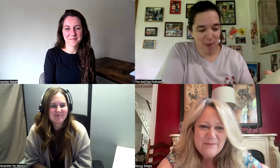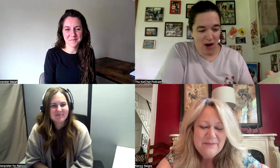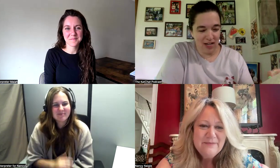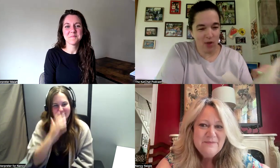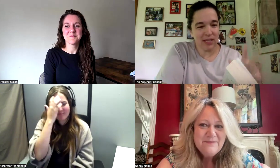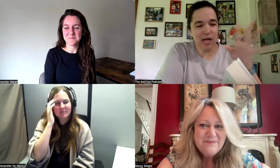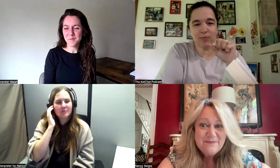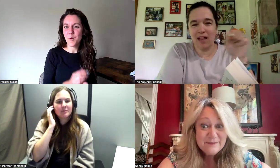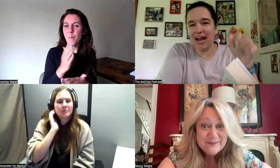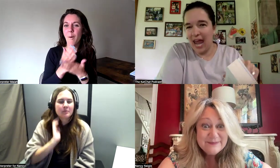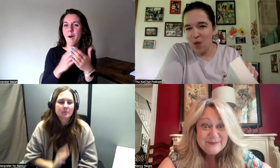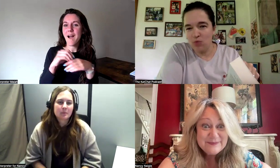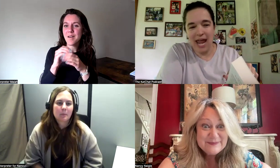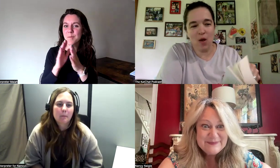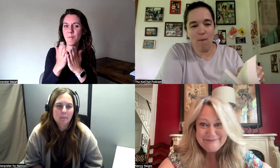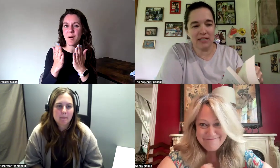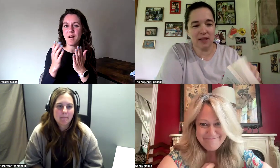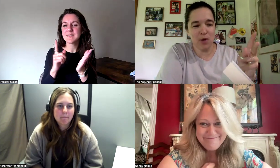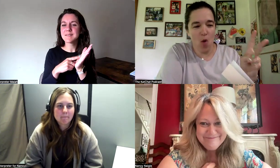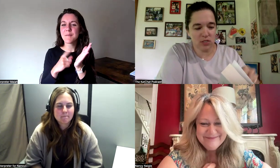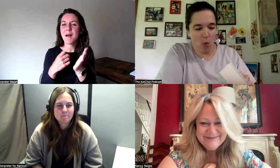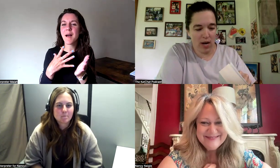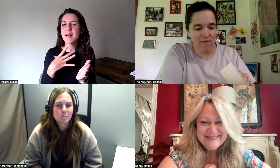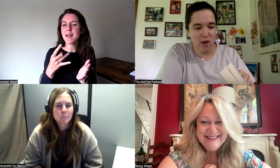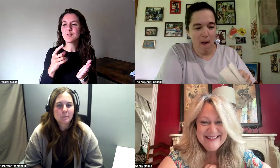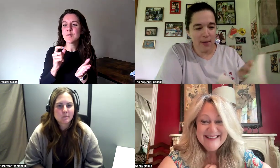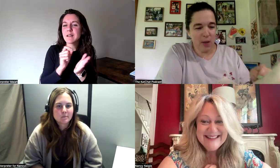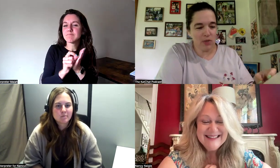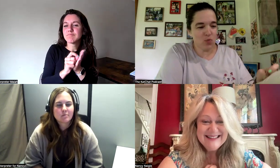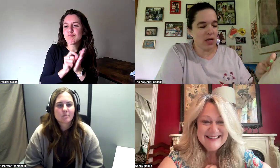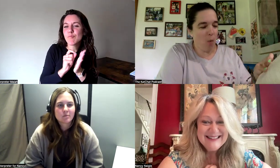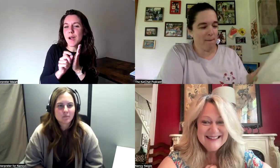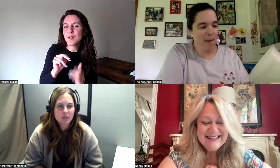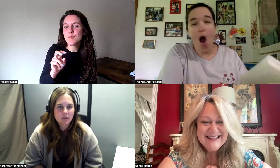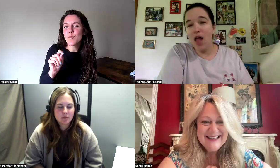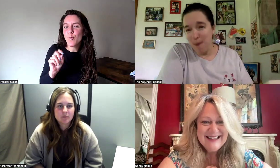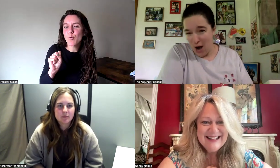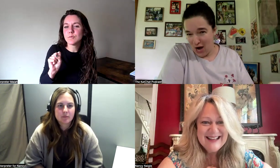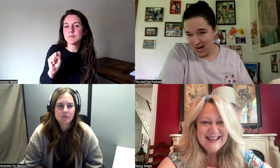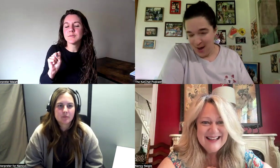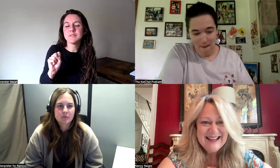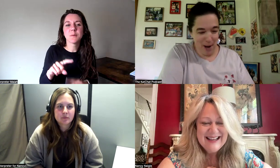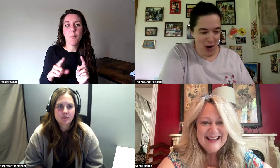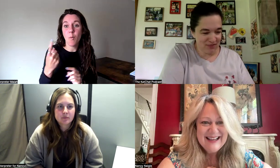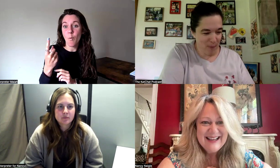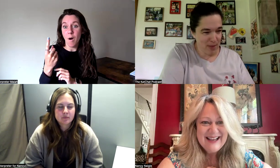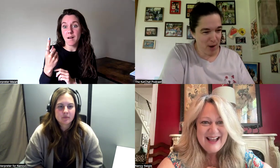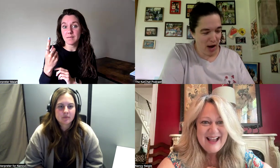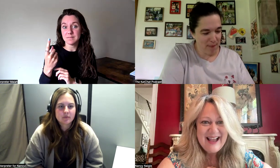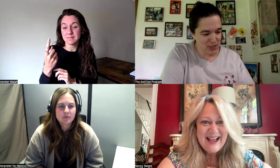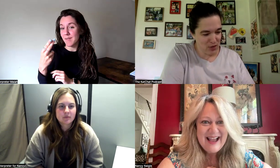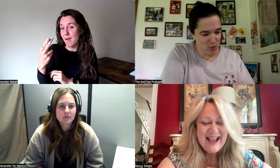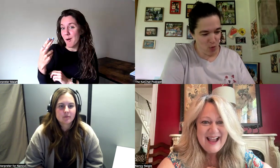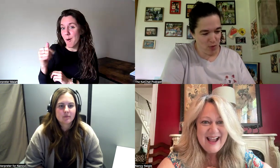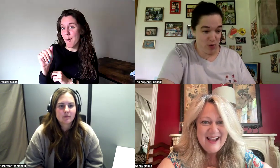in the book, sometimes I like annotate or make some notes or whatever, but there was really one hallmark part from the